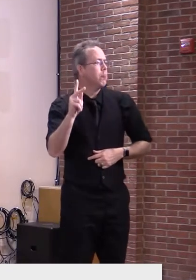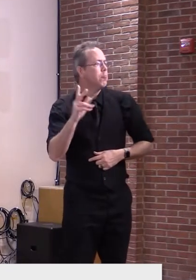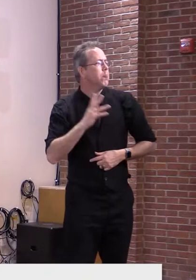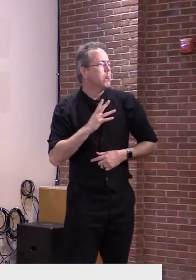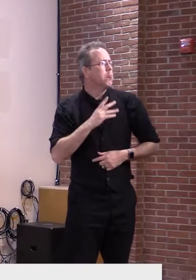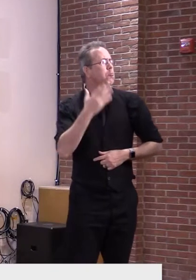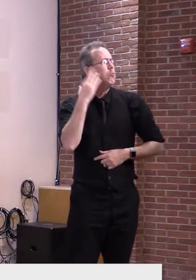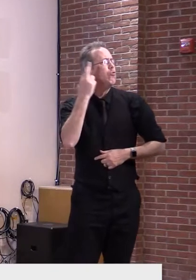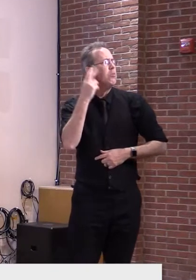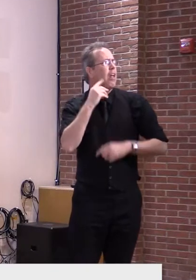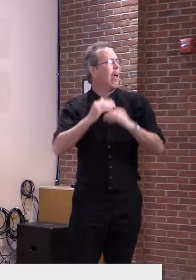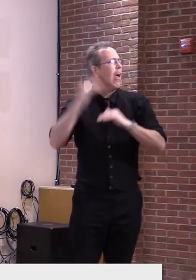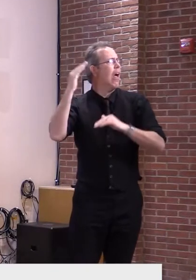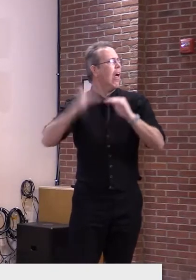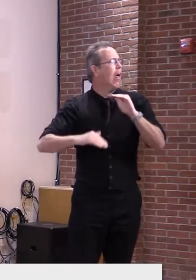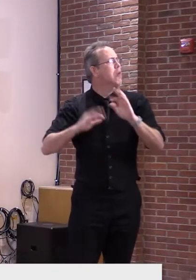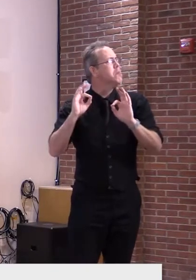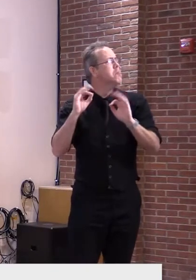that, we'll share